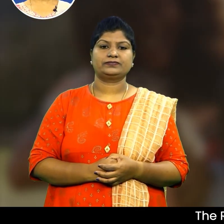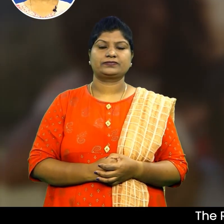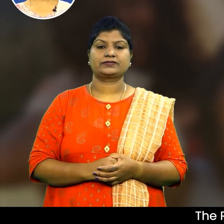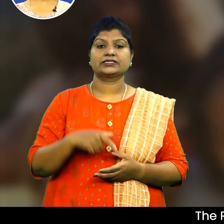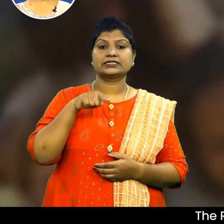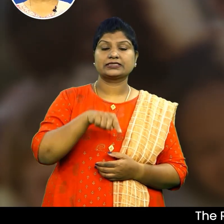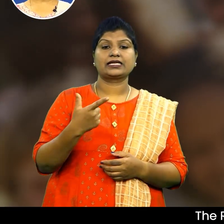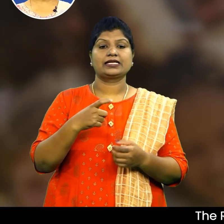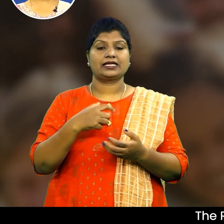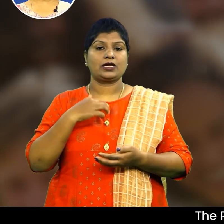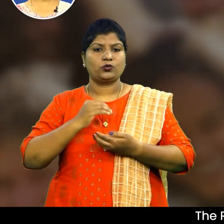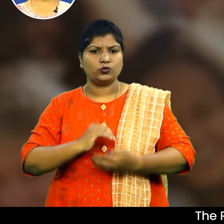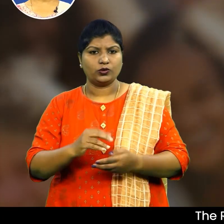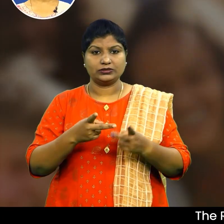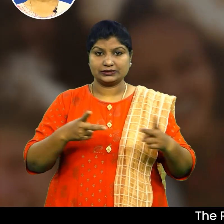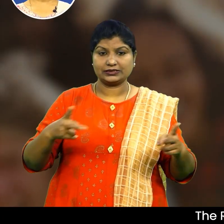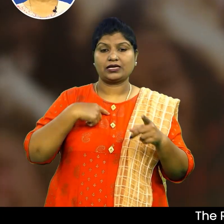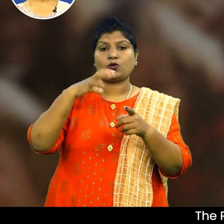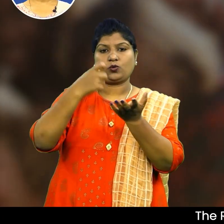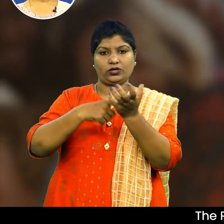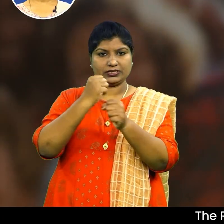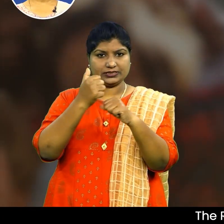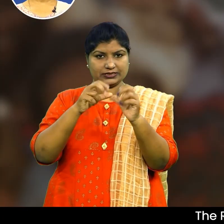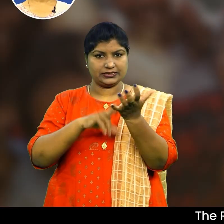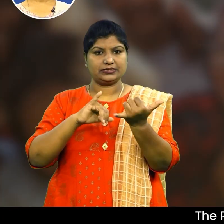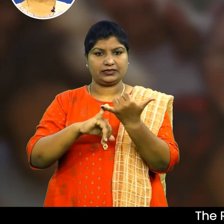The reproductive organs